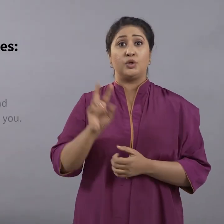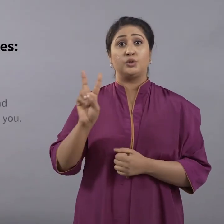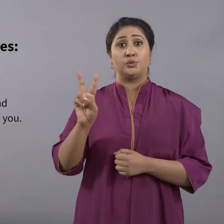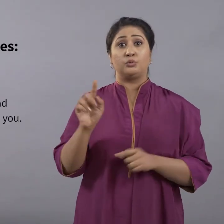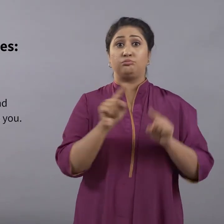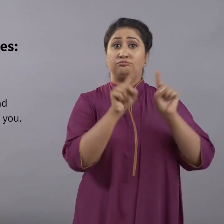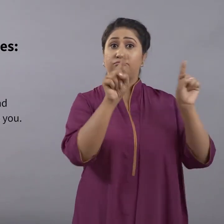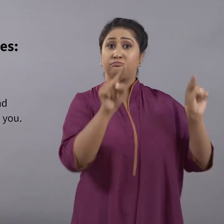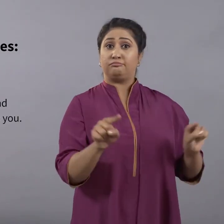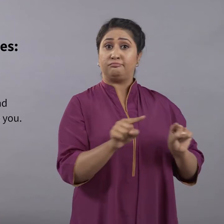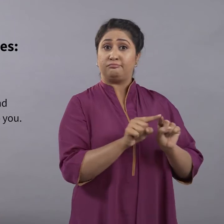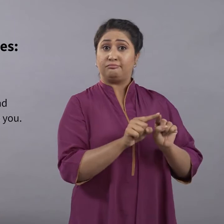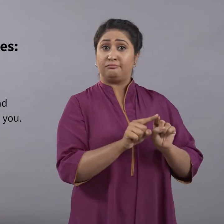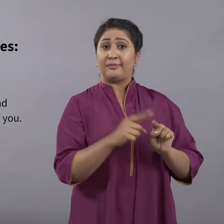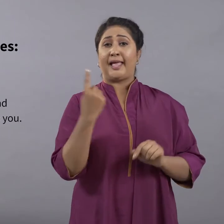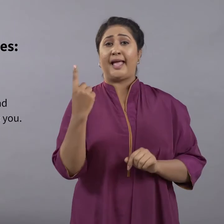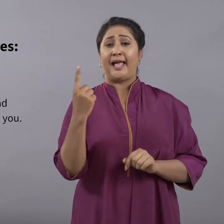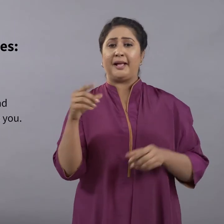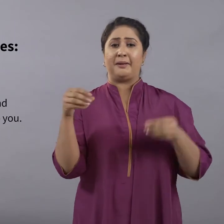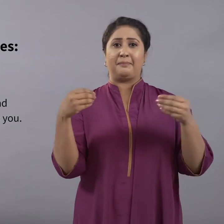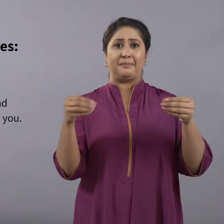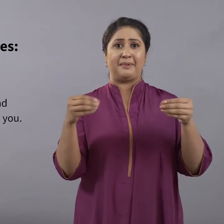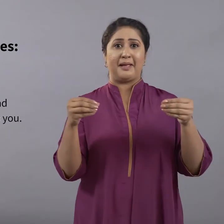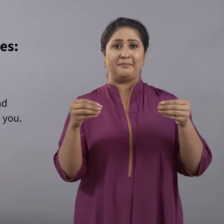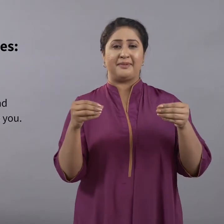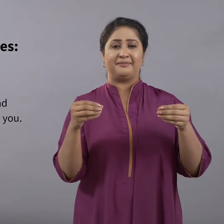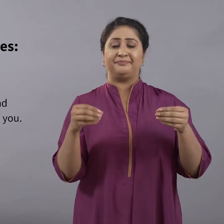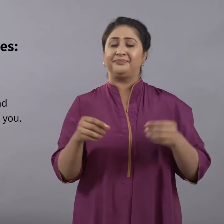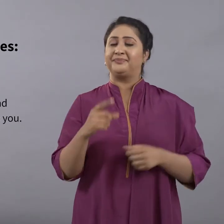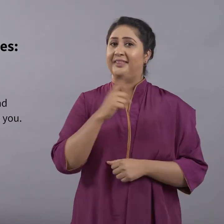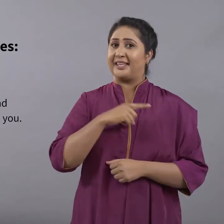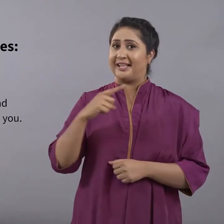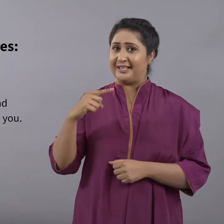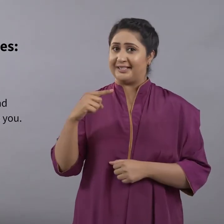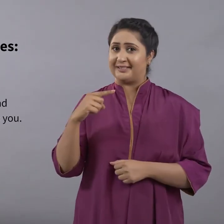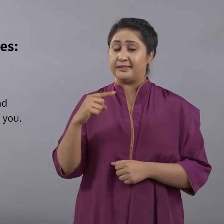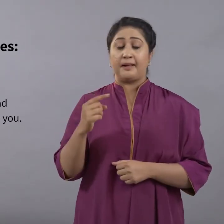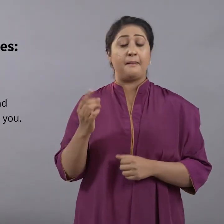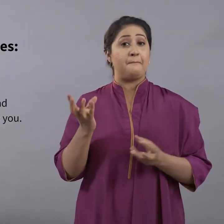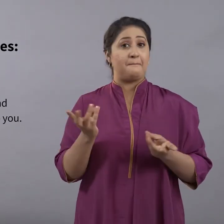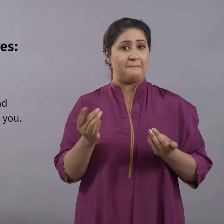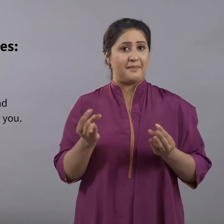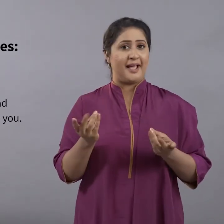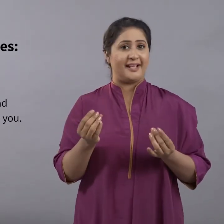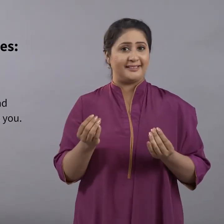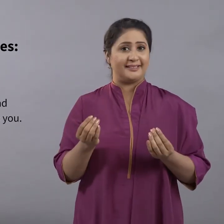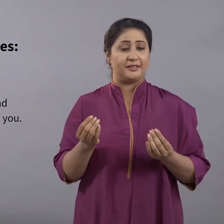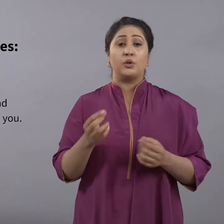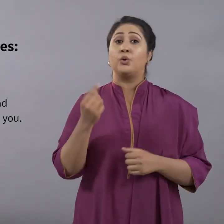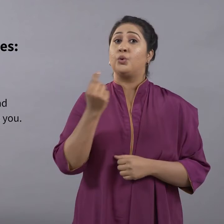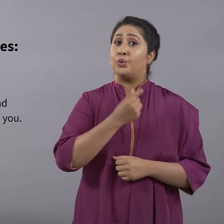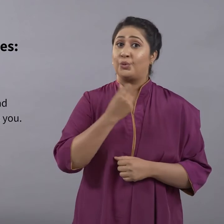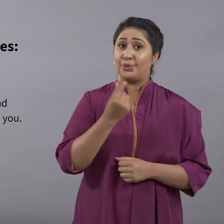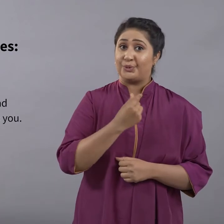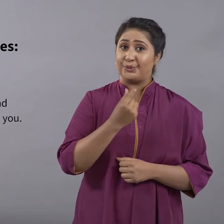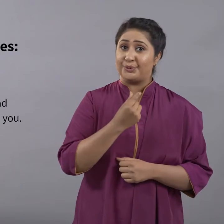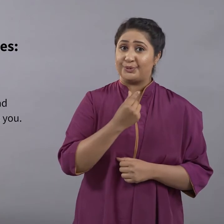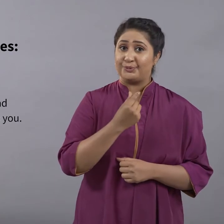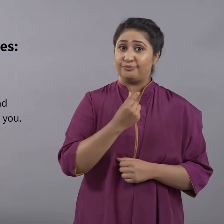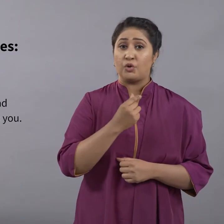2 samples of each ASER testing tool, English, Mathematics, Urdu, and